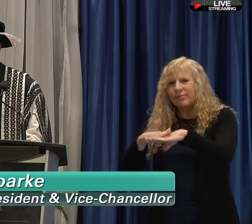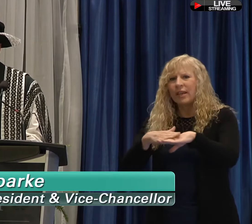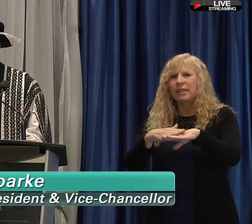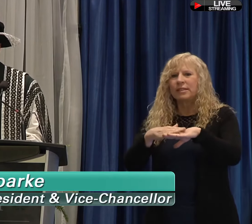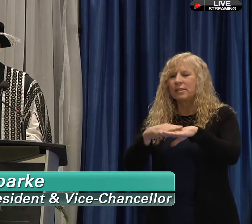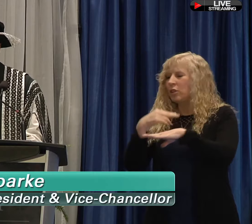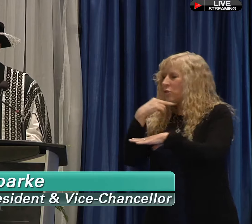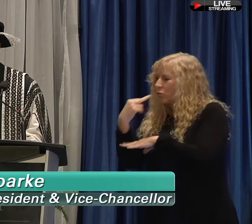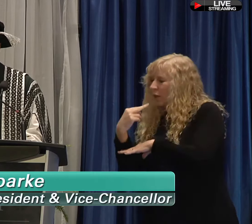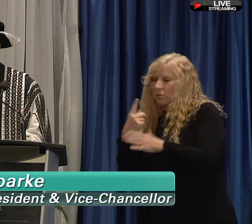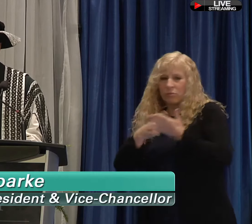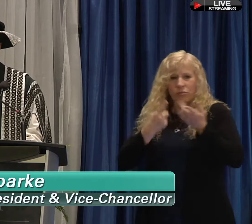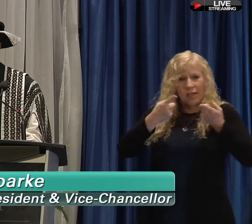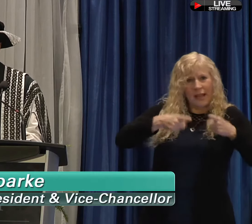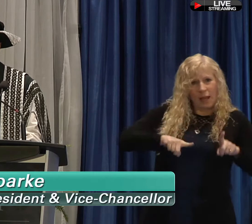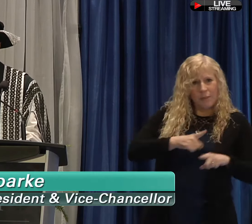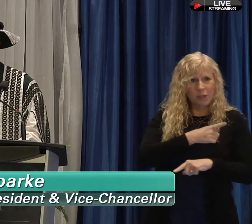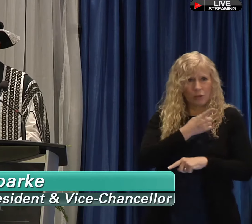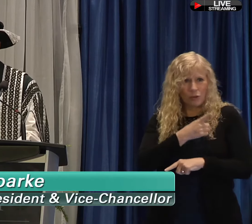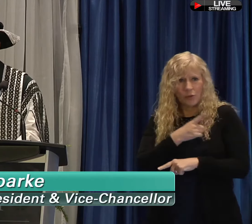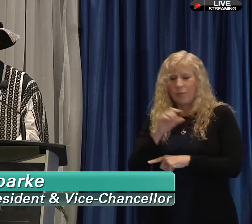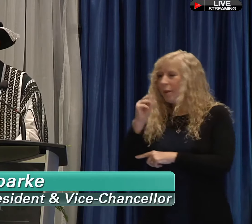Durham, Pramila